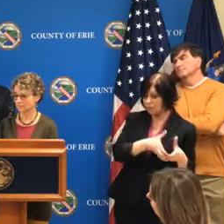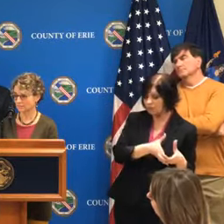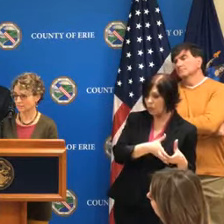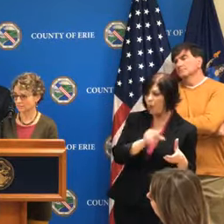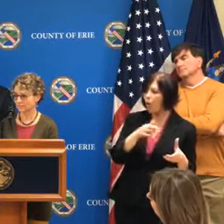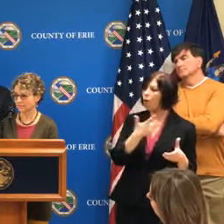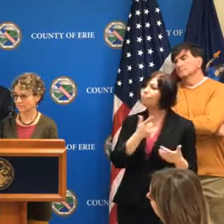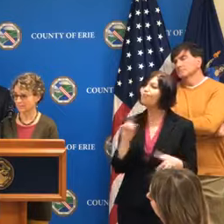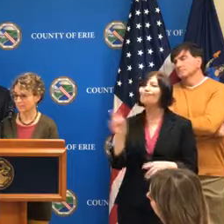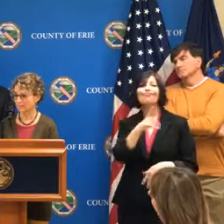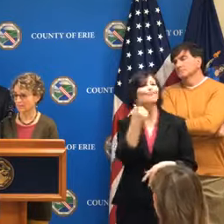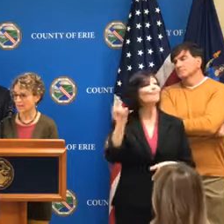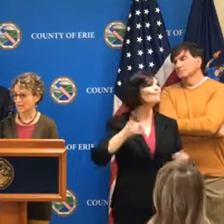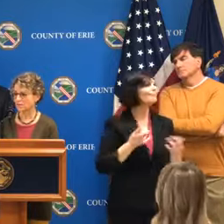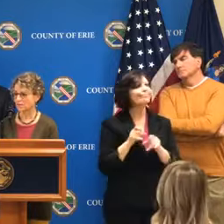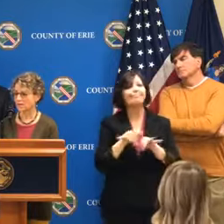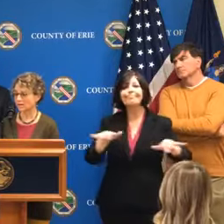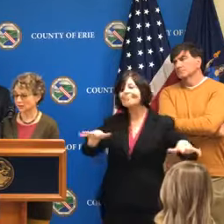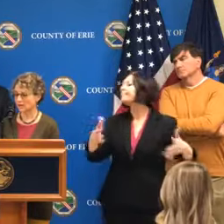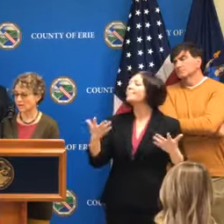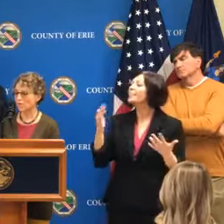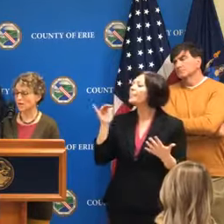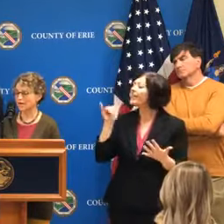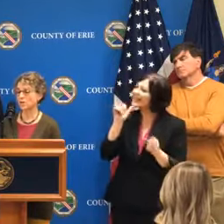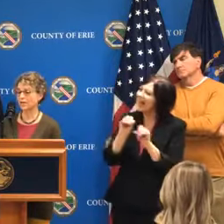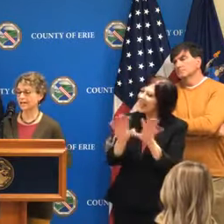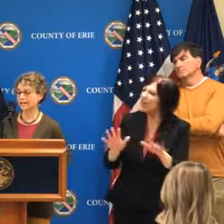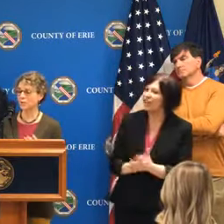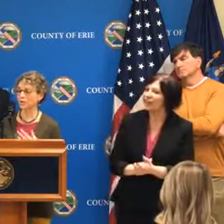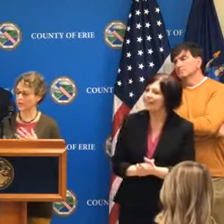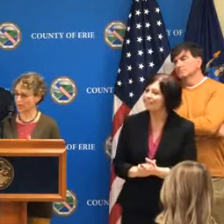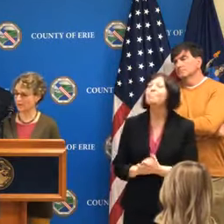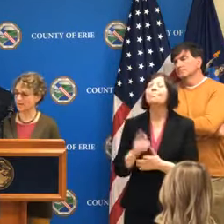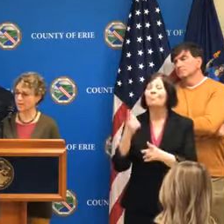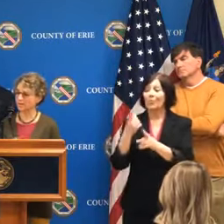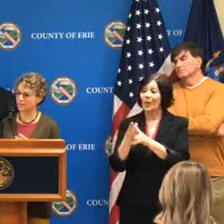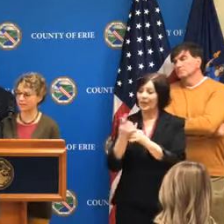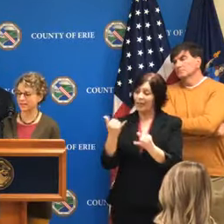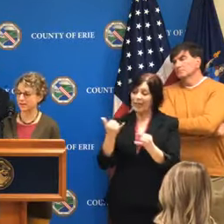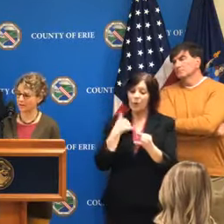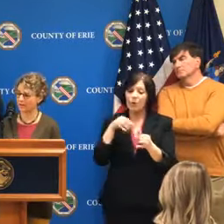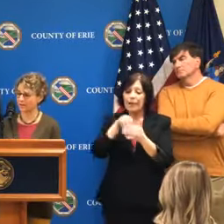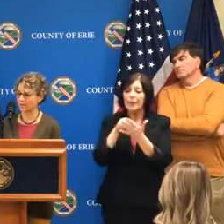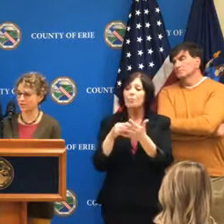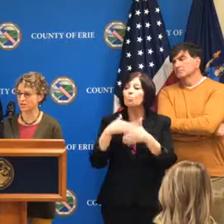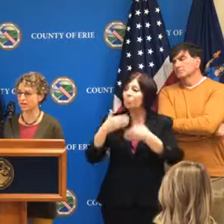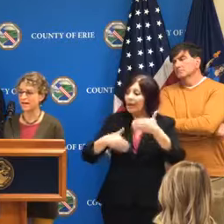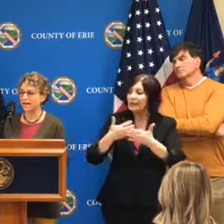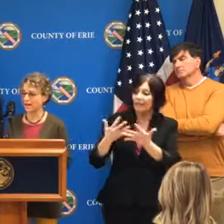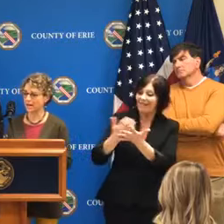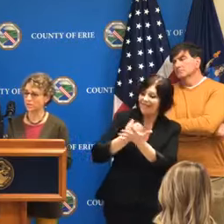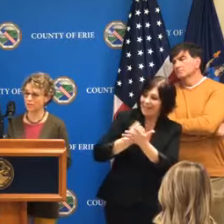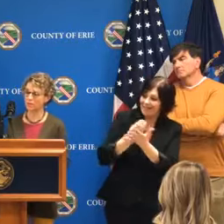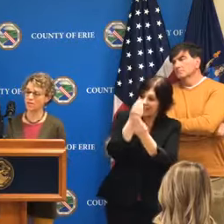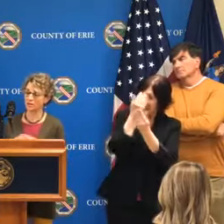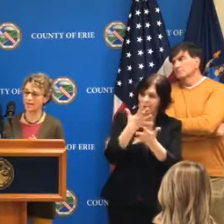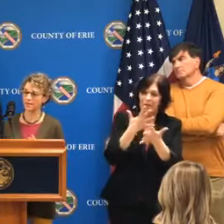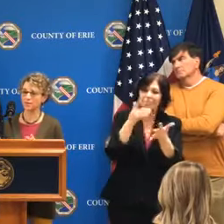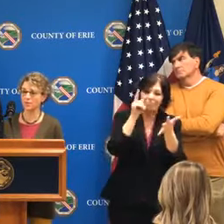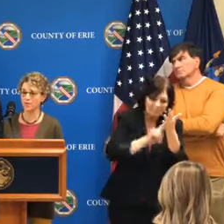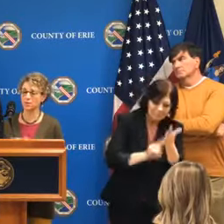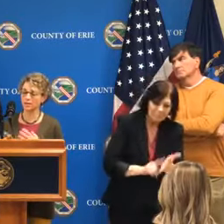walking around for long periods of time? So- That's also unclear. Right. So again, we're in the process of collecting all that information, and when we